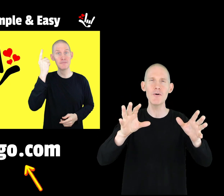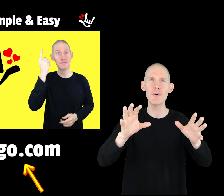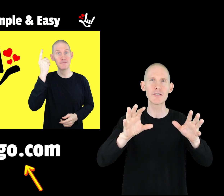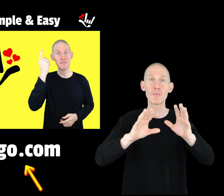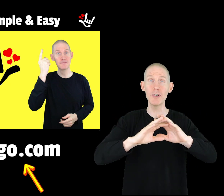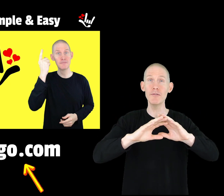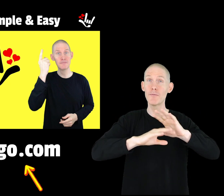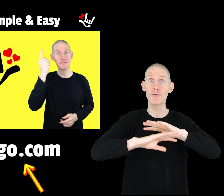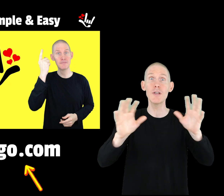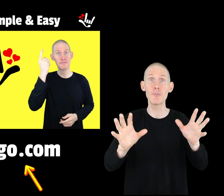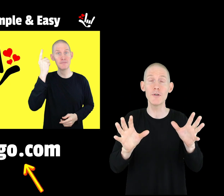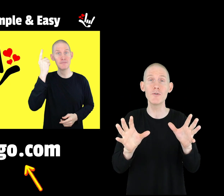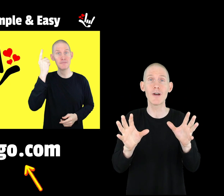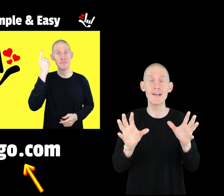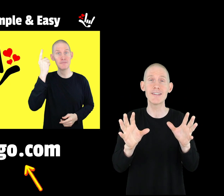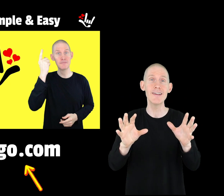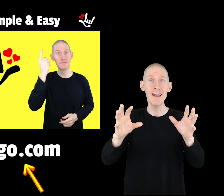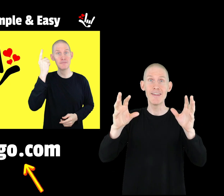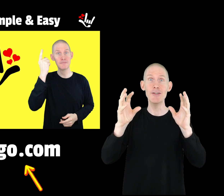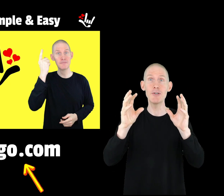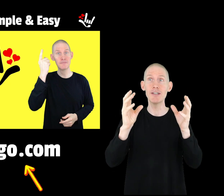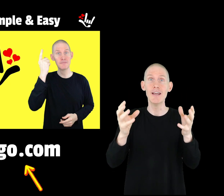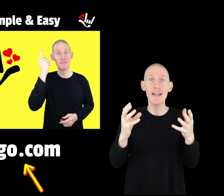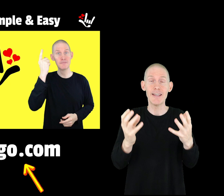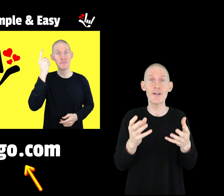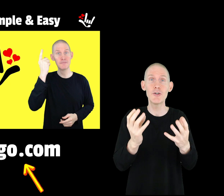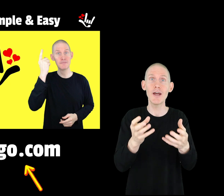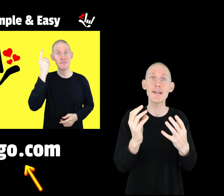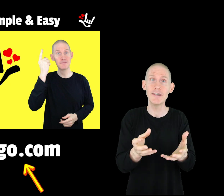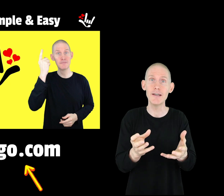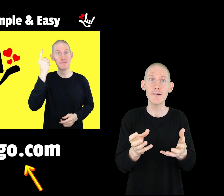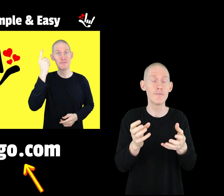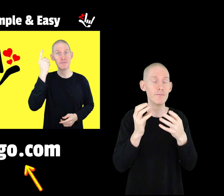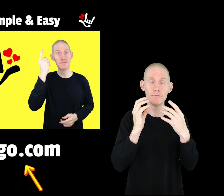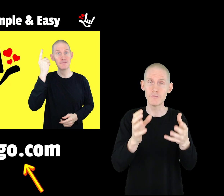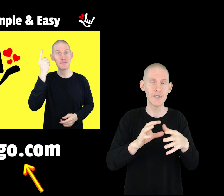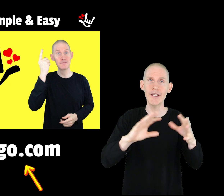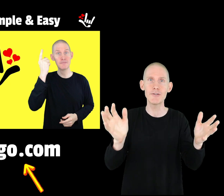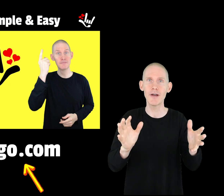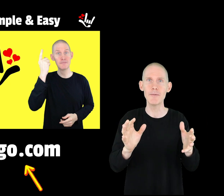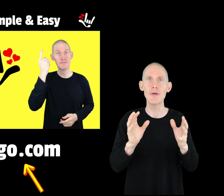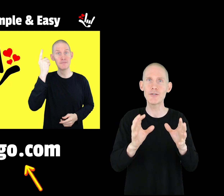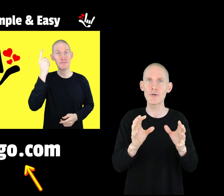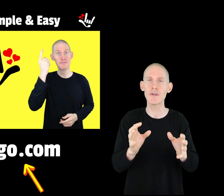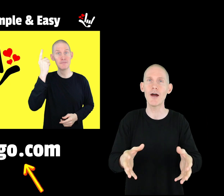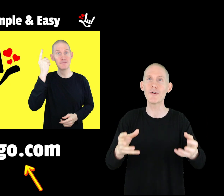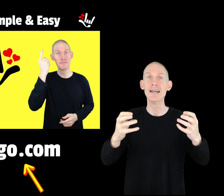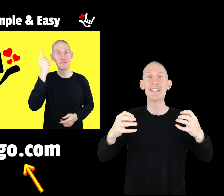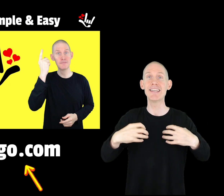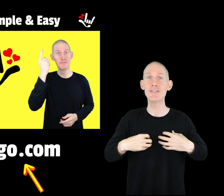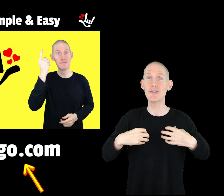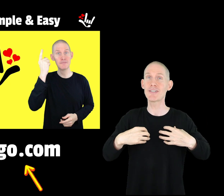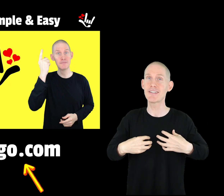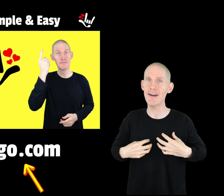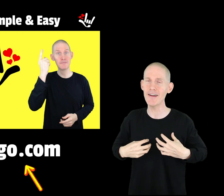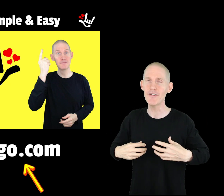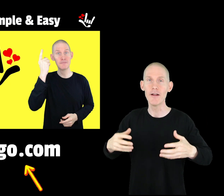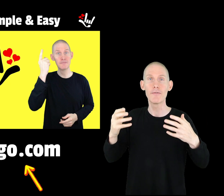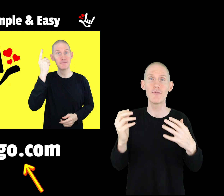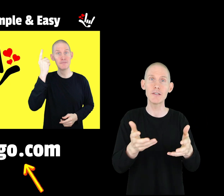much free preview content that you can get a good idea. Take your time, make sure that our teaching style fits